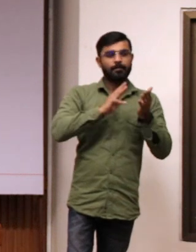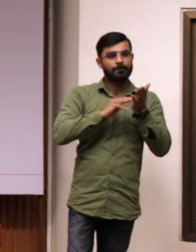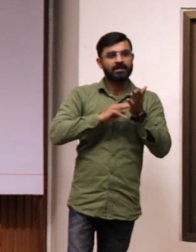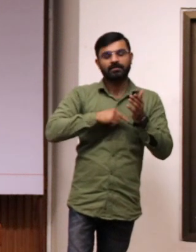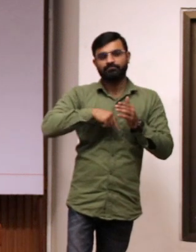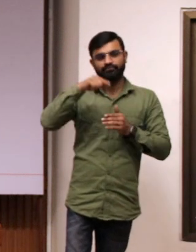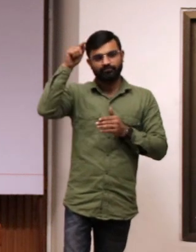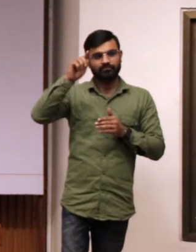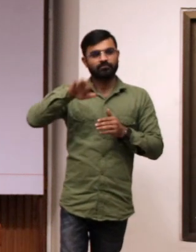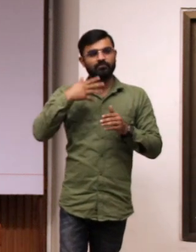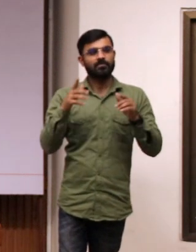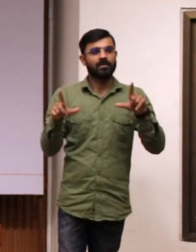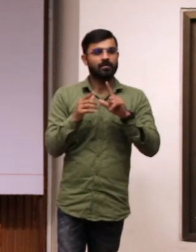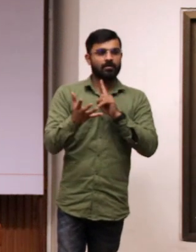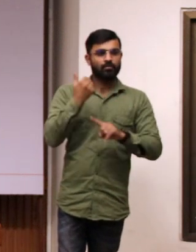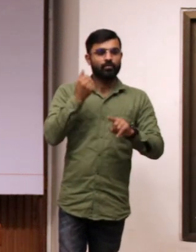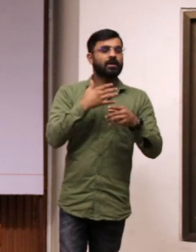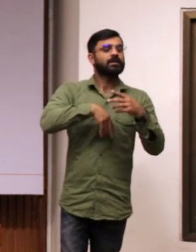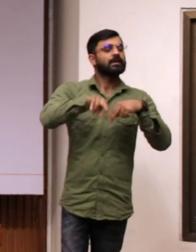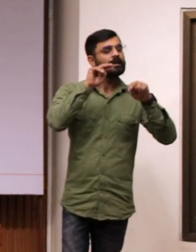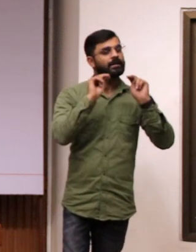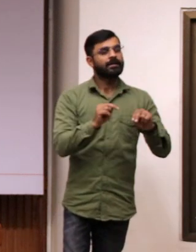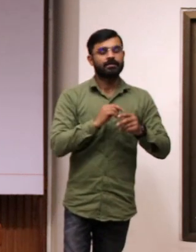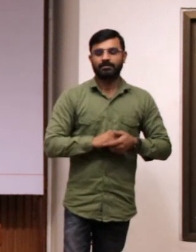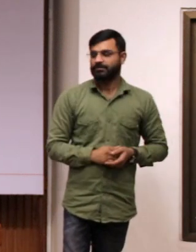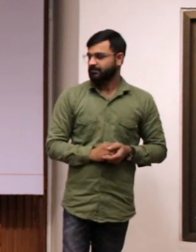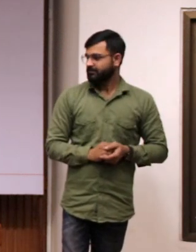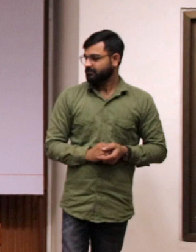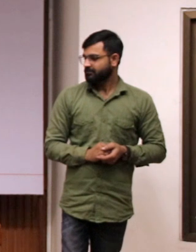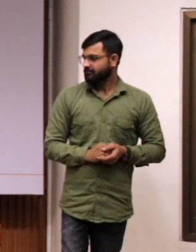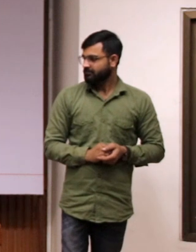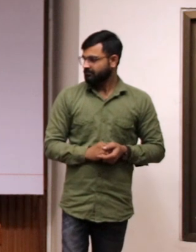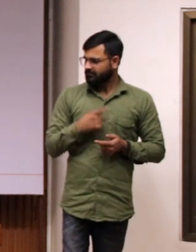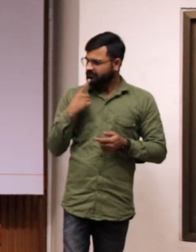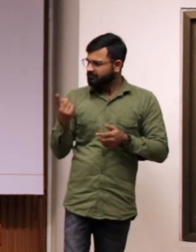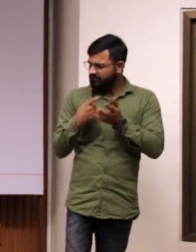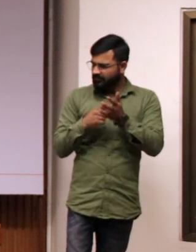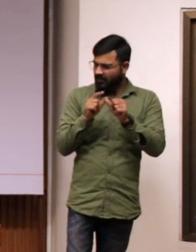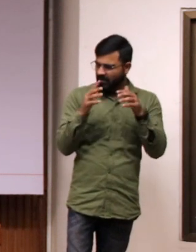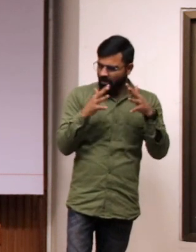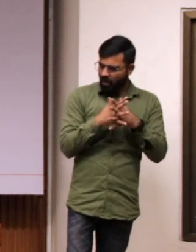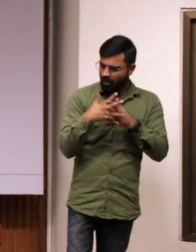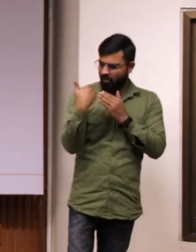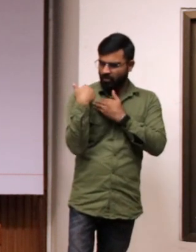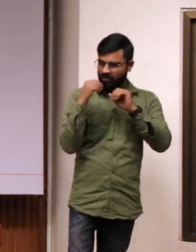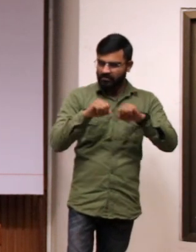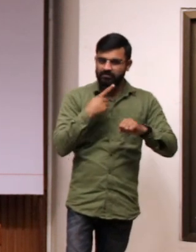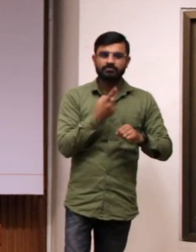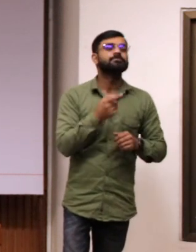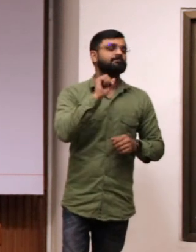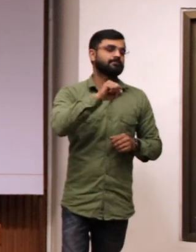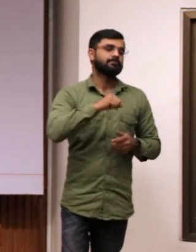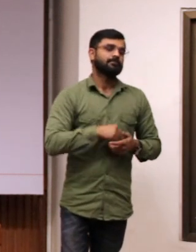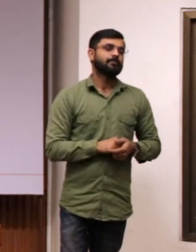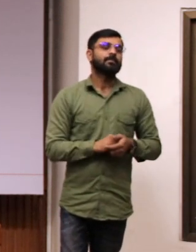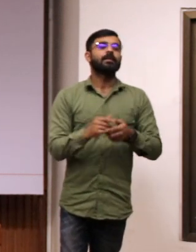situ and of meeting the canopy cover requirement. So, irrespective of law and ownership? Yeah, this